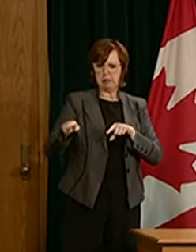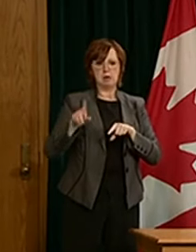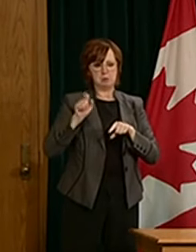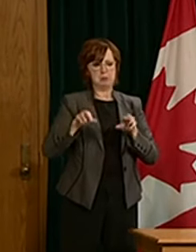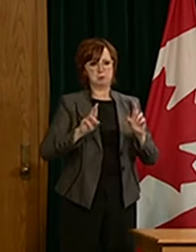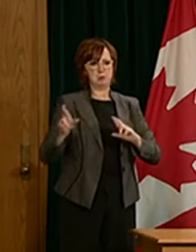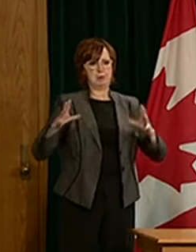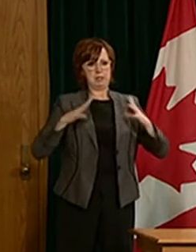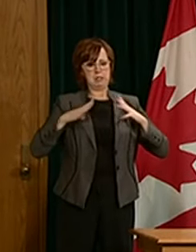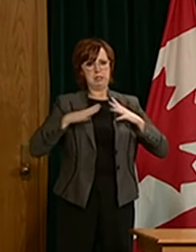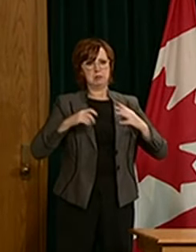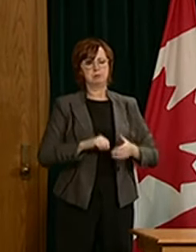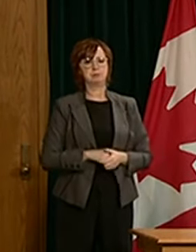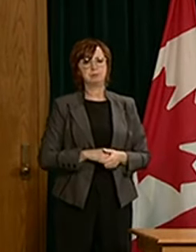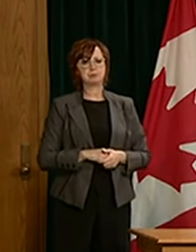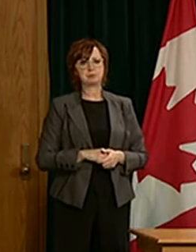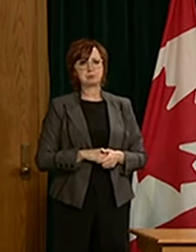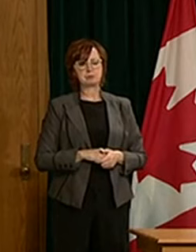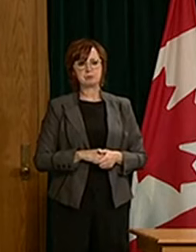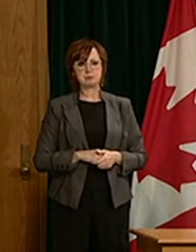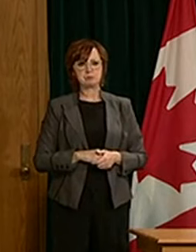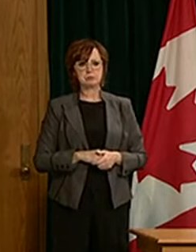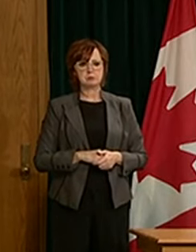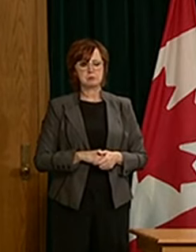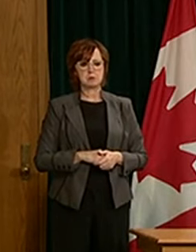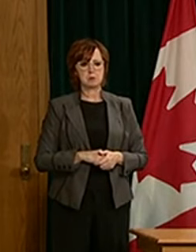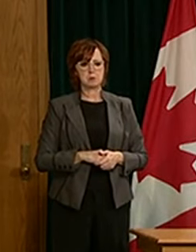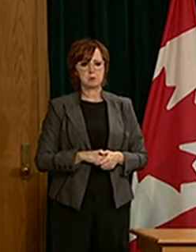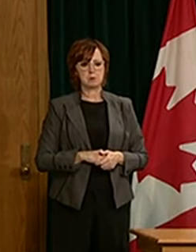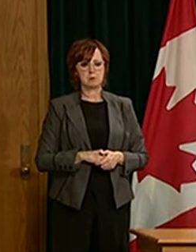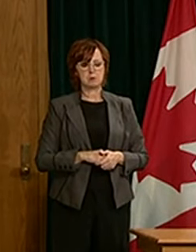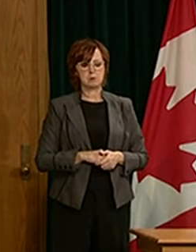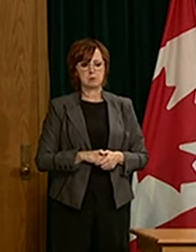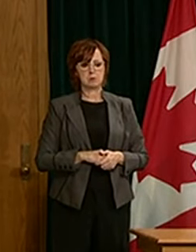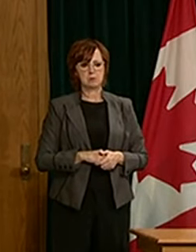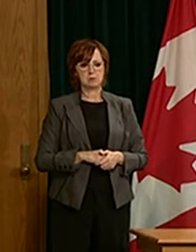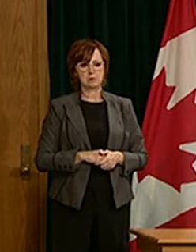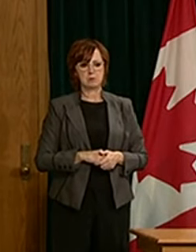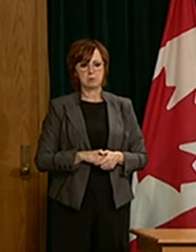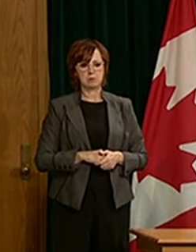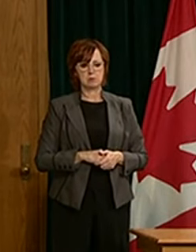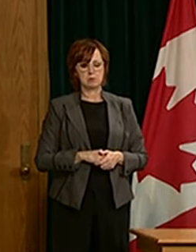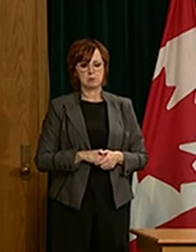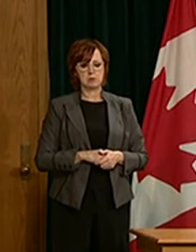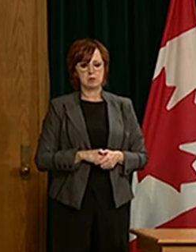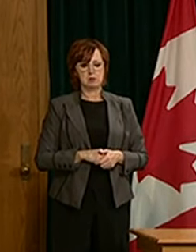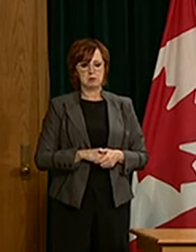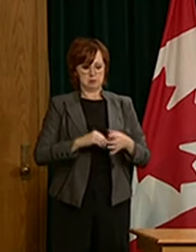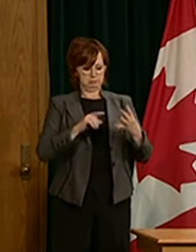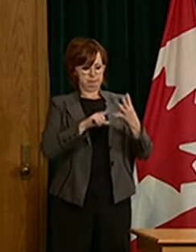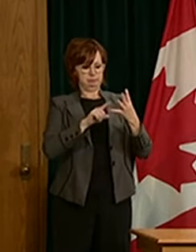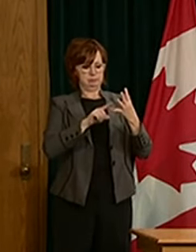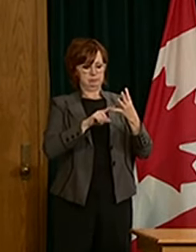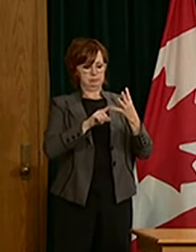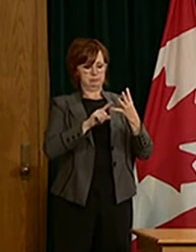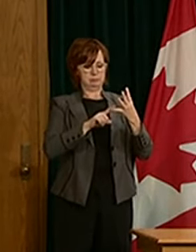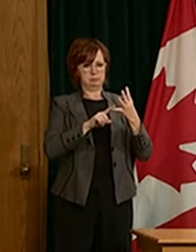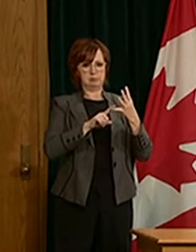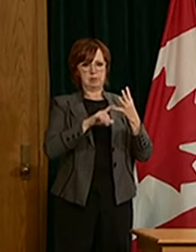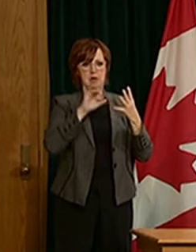of care in those new environments. No field hospitals are contemplated in the integrated rural area because there is